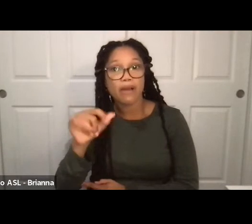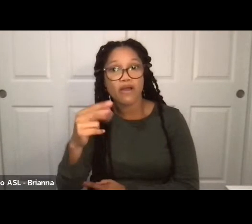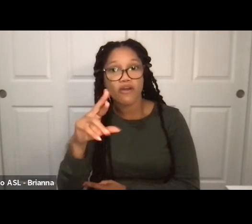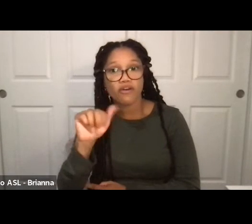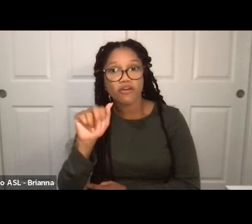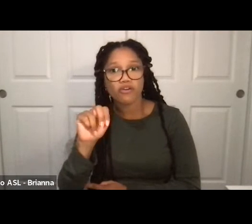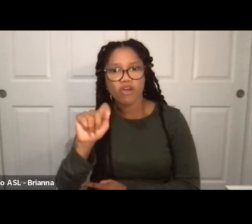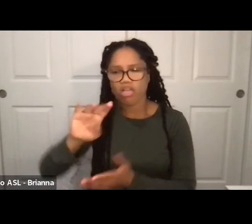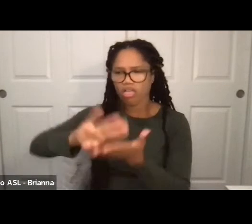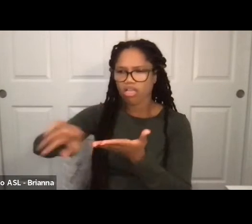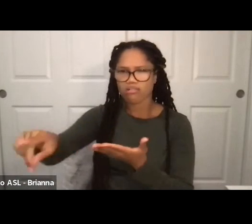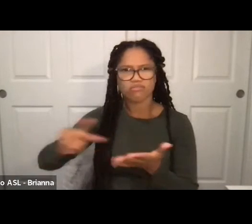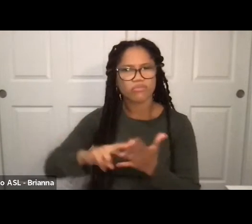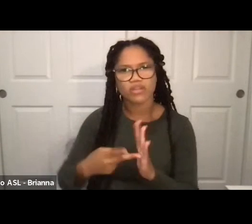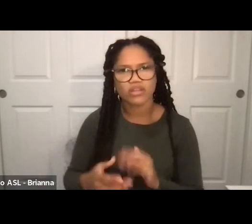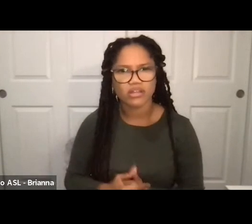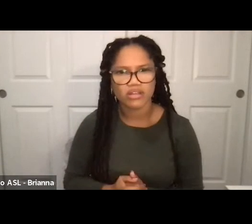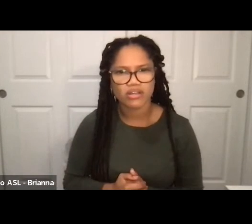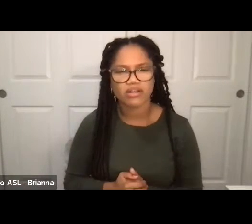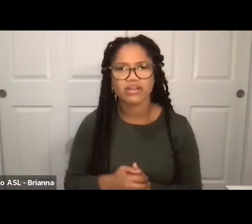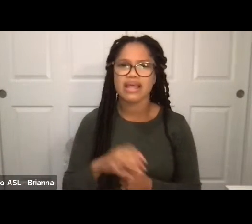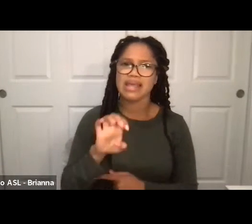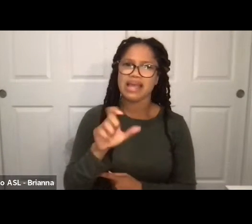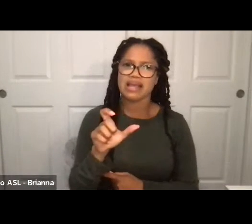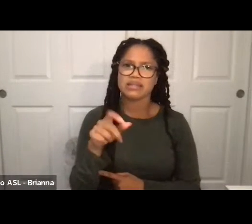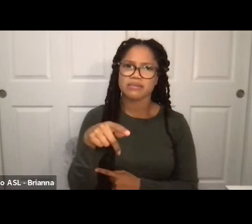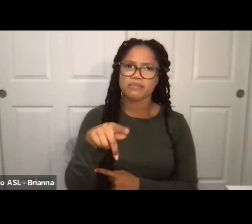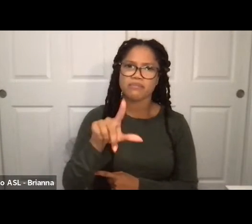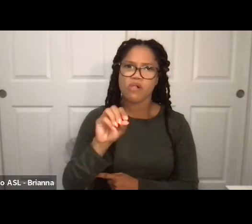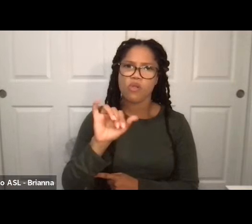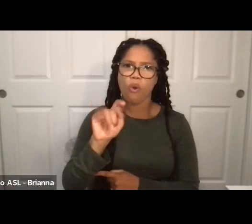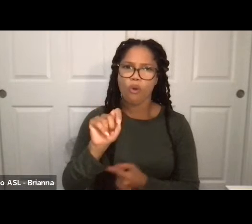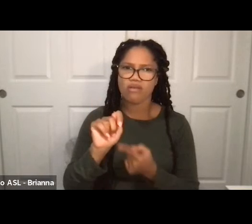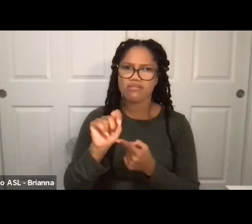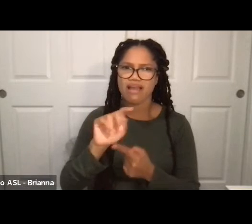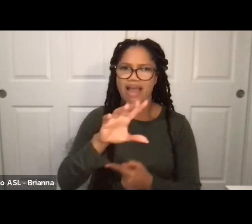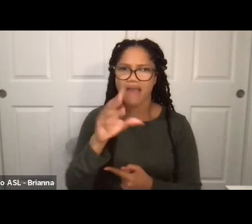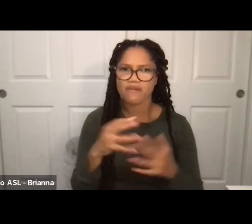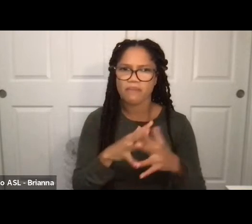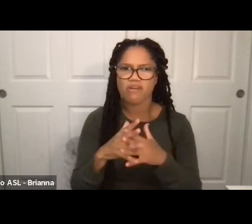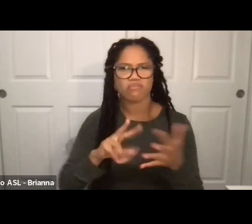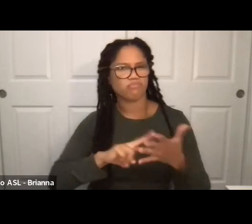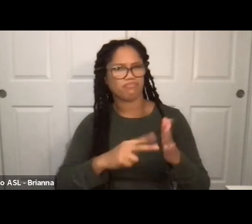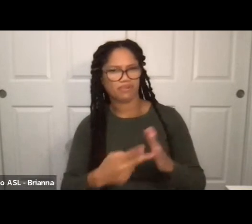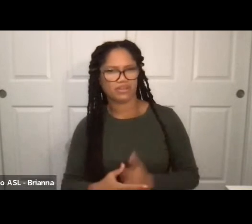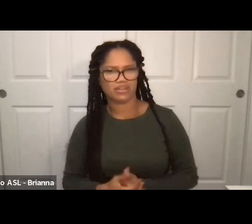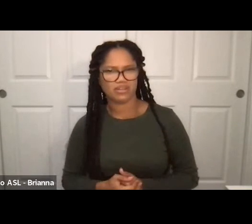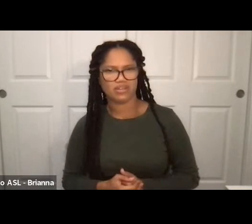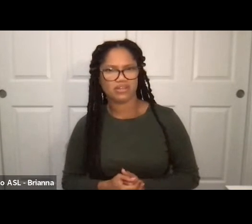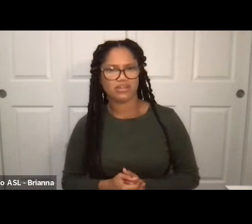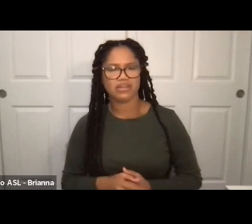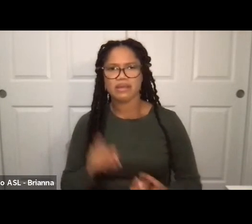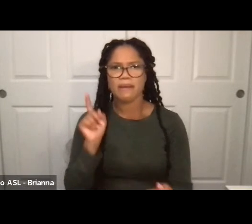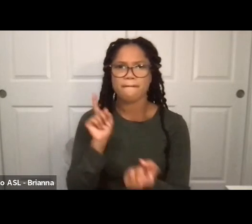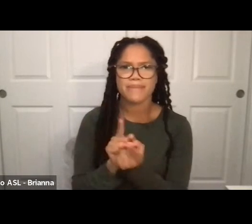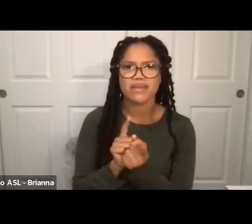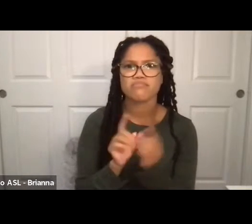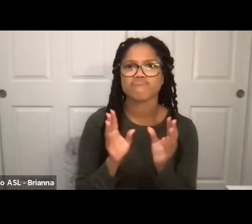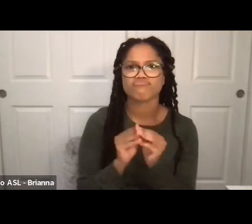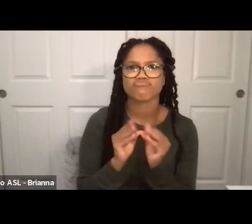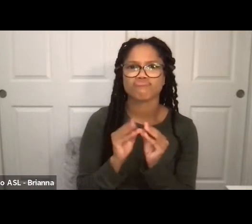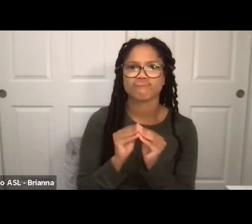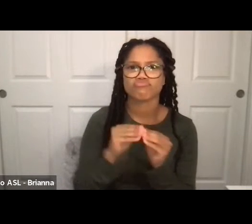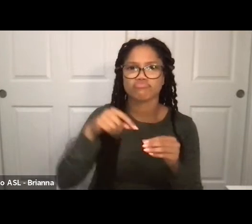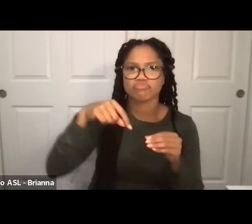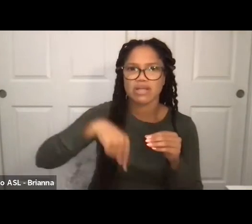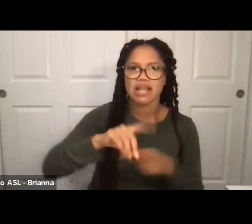exploitation of African Americans means, what it means to have a Summit of the Americas downtown and not walk